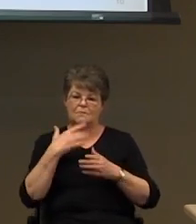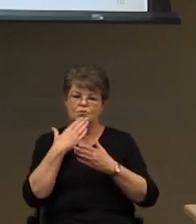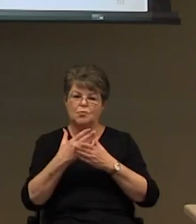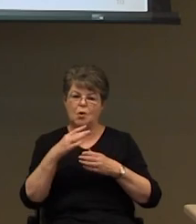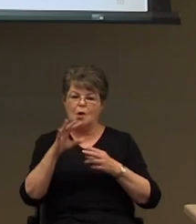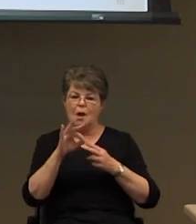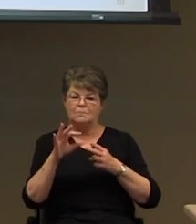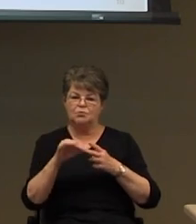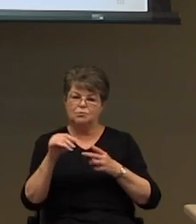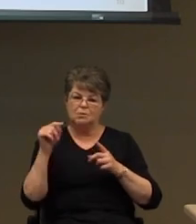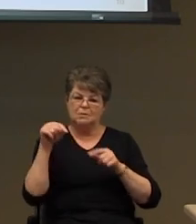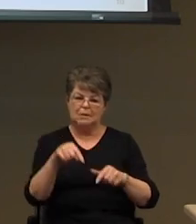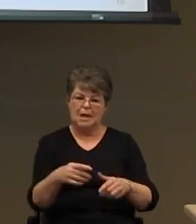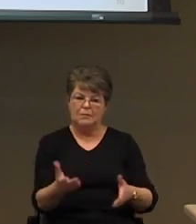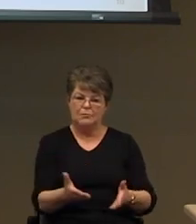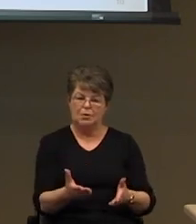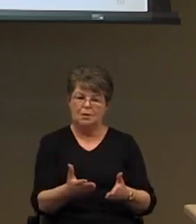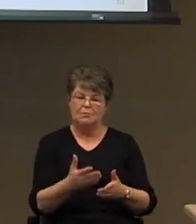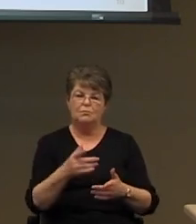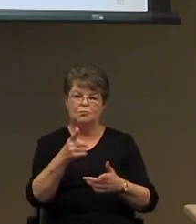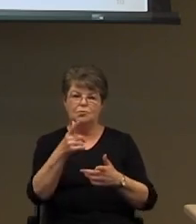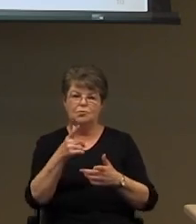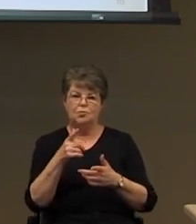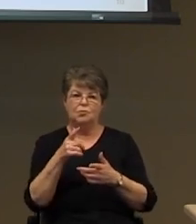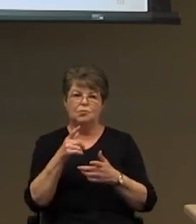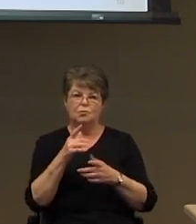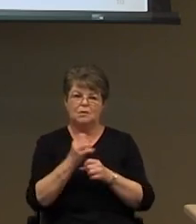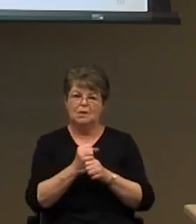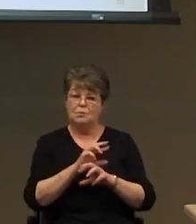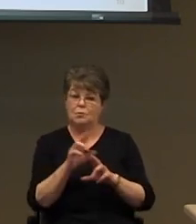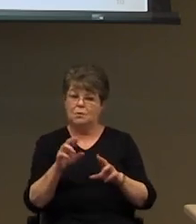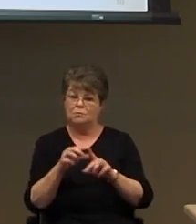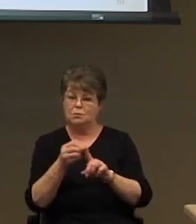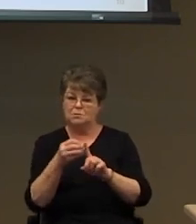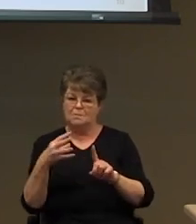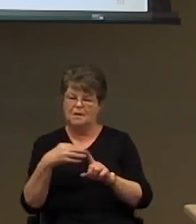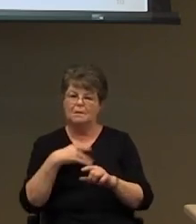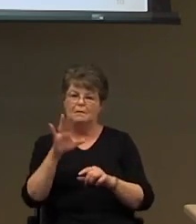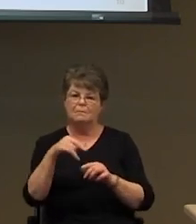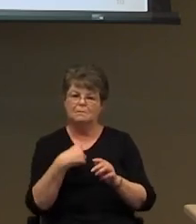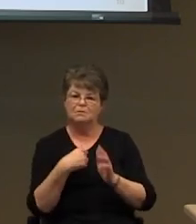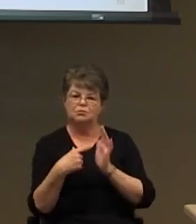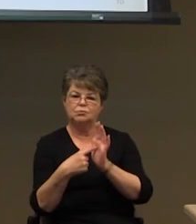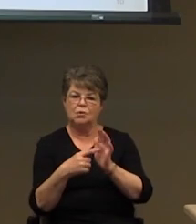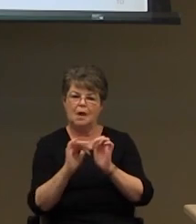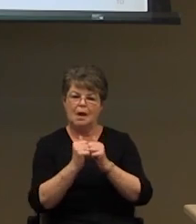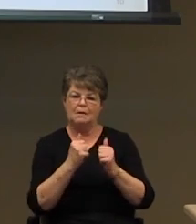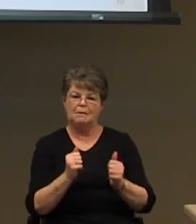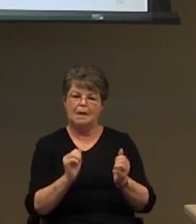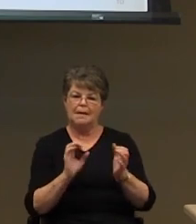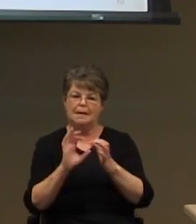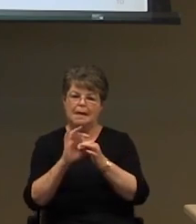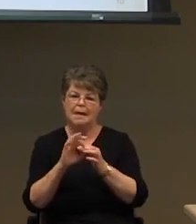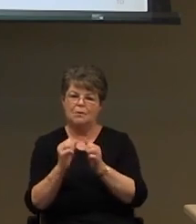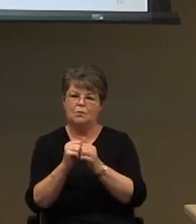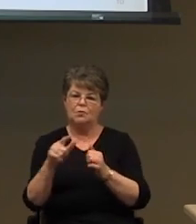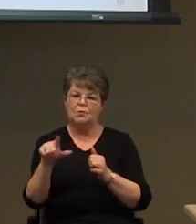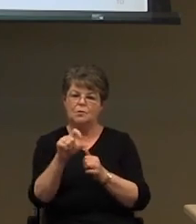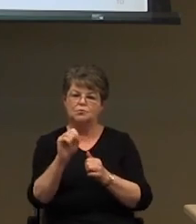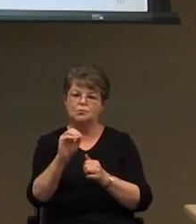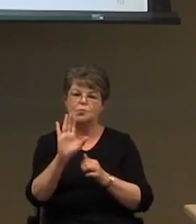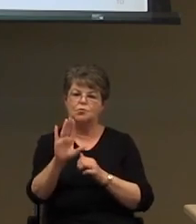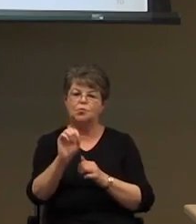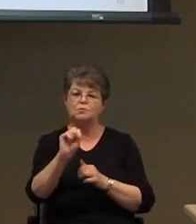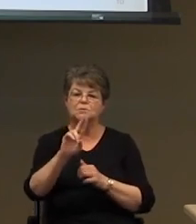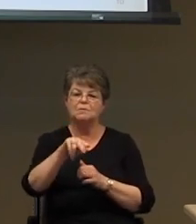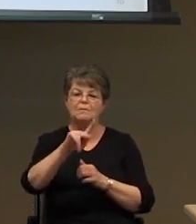that's a twofer, is, you know, hey, you just, you're about to expand. Let me show you how we can connect with you guys so that your suppliers